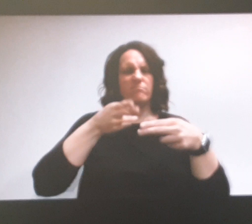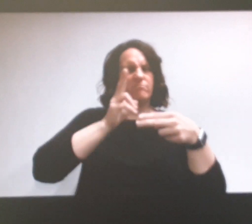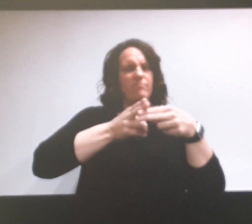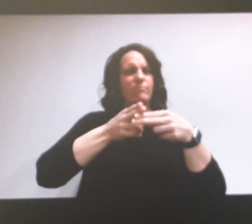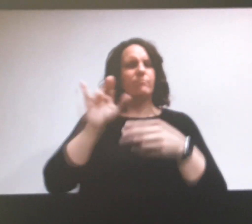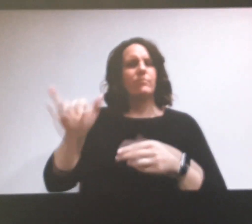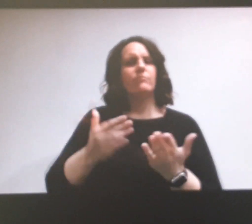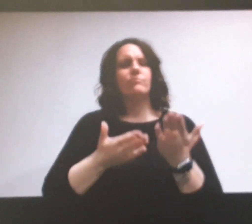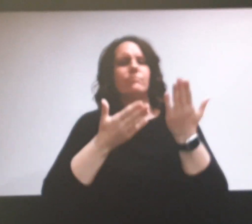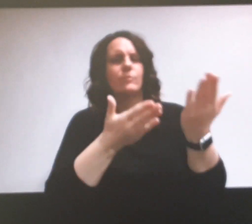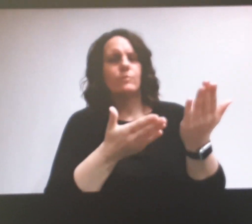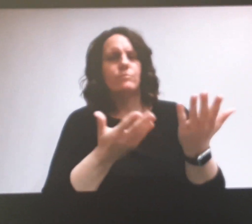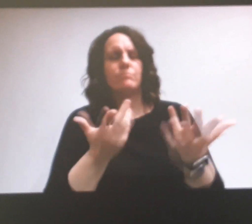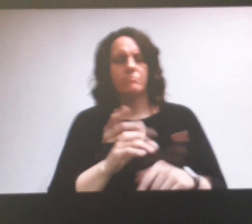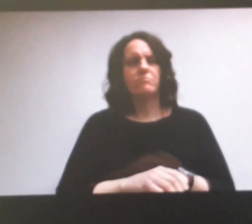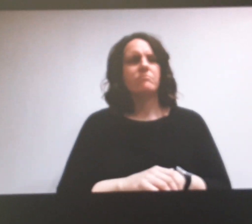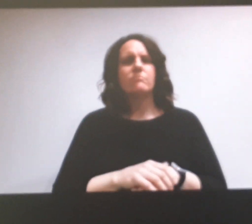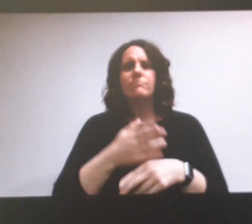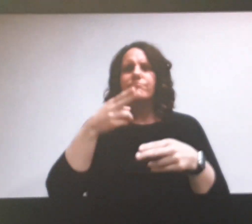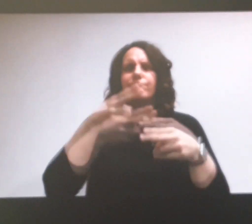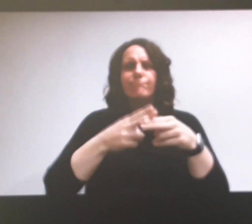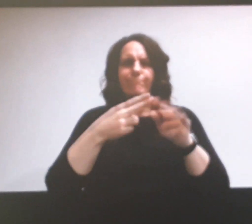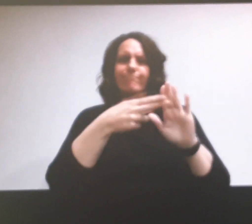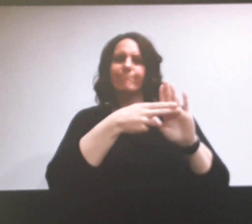first is the topic at hand.